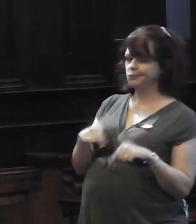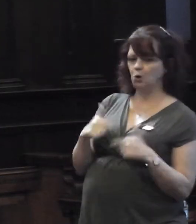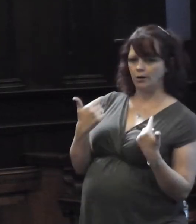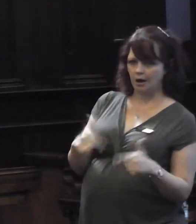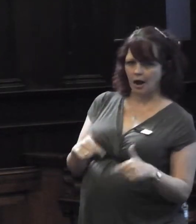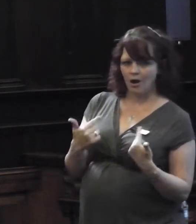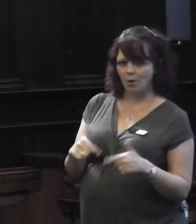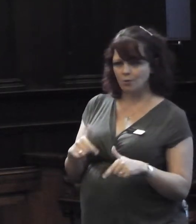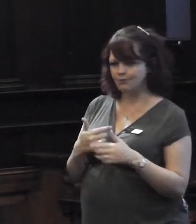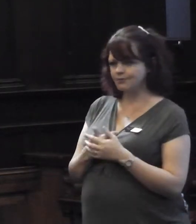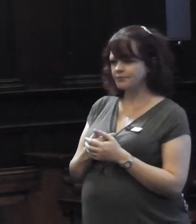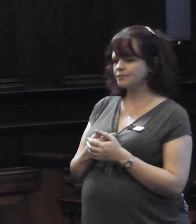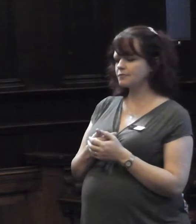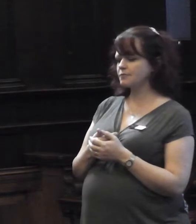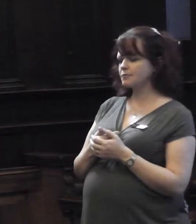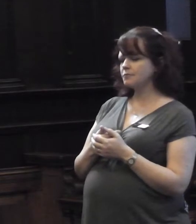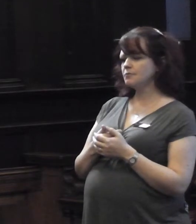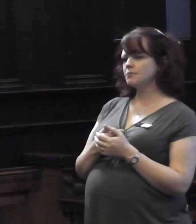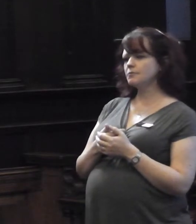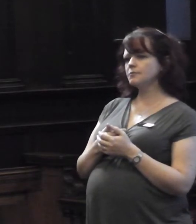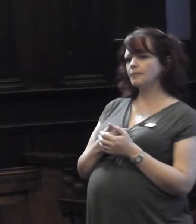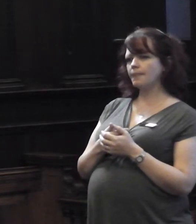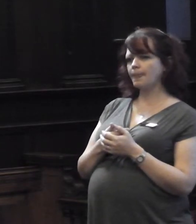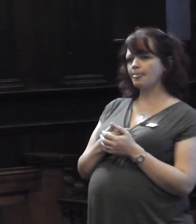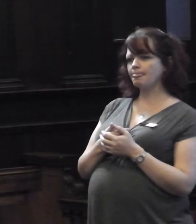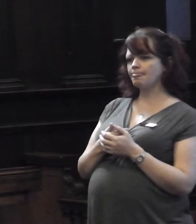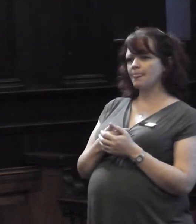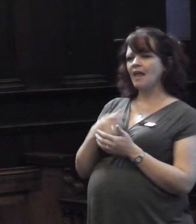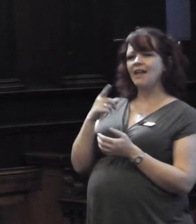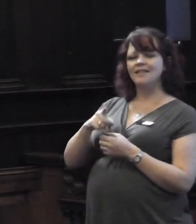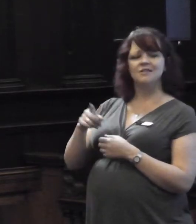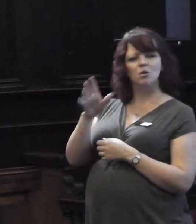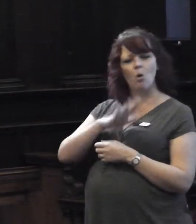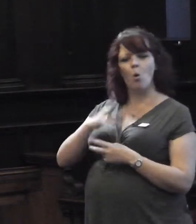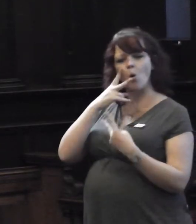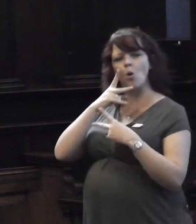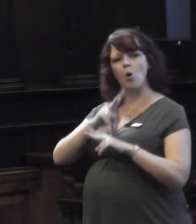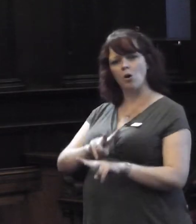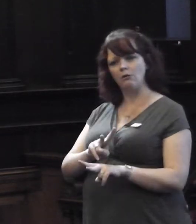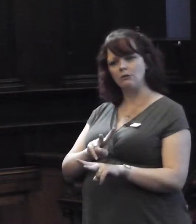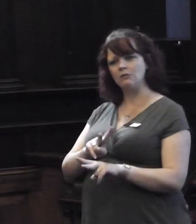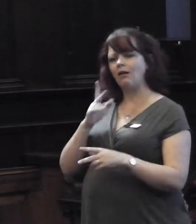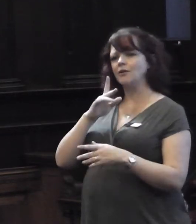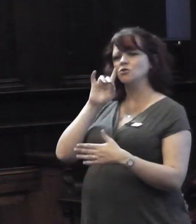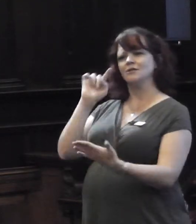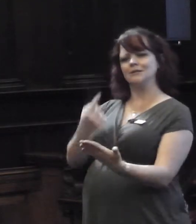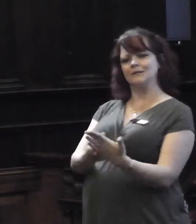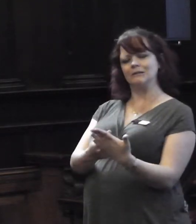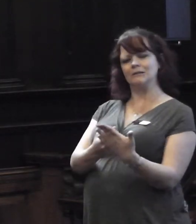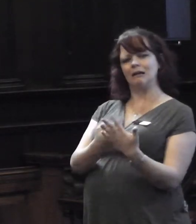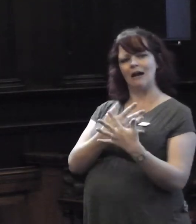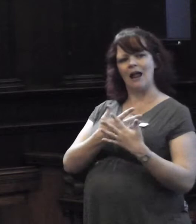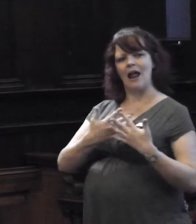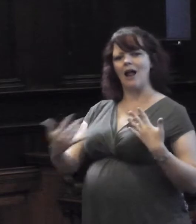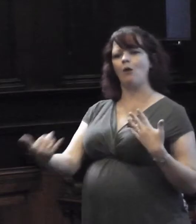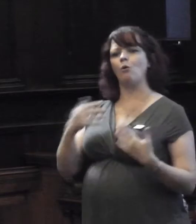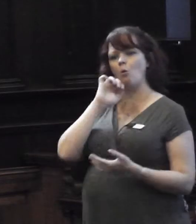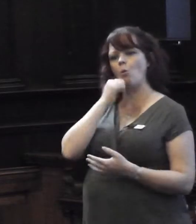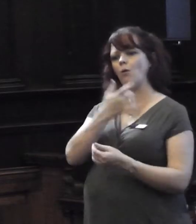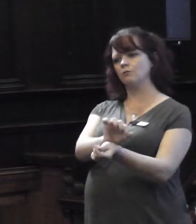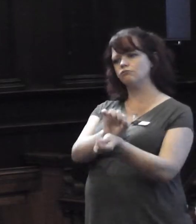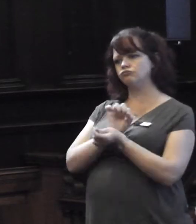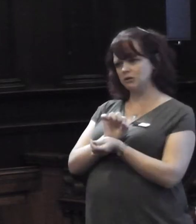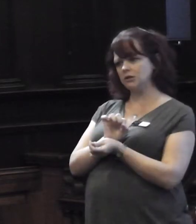These are all circumstances which are relevant in deciding the length of the prison